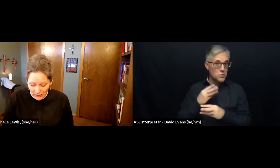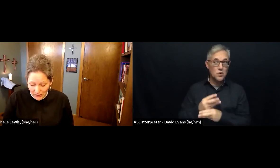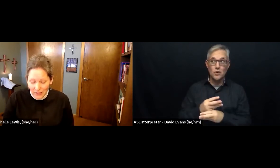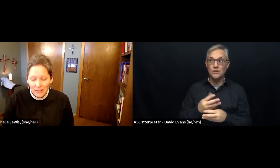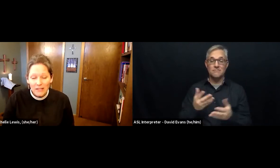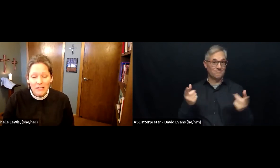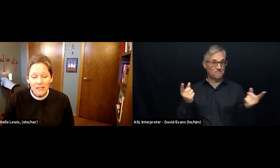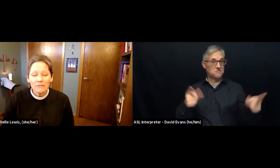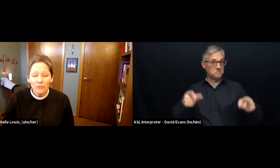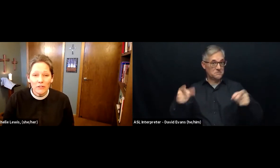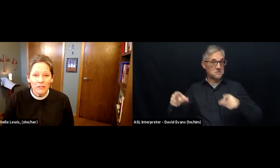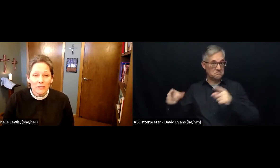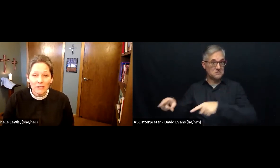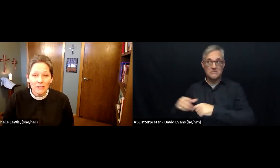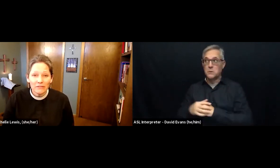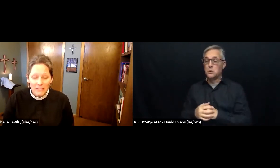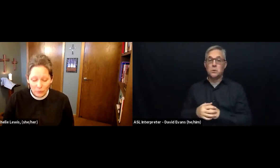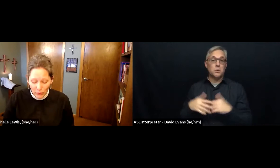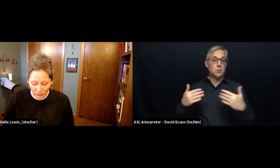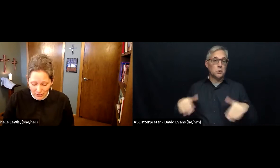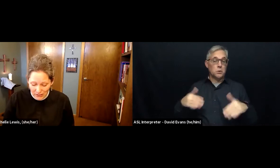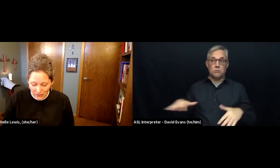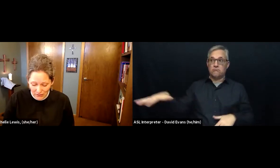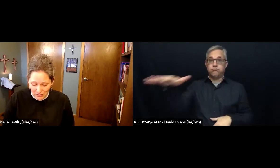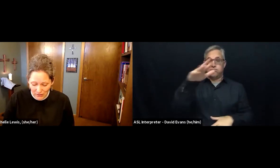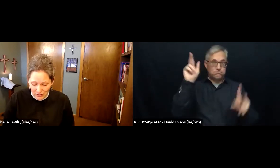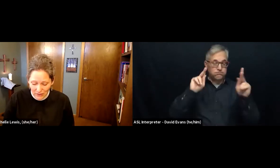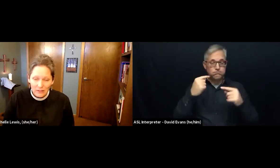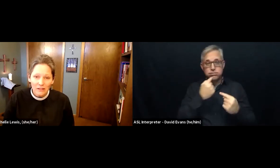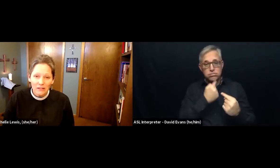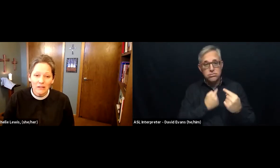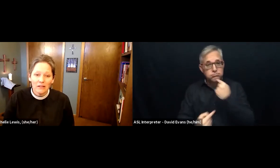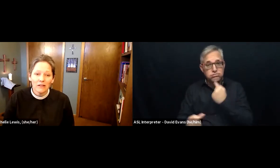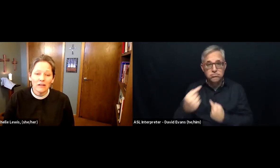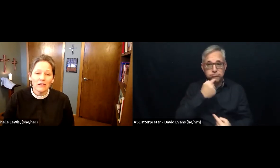our world is full of disappointments.